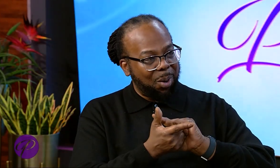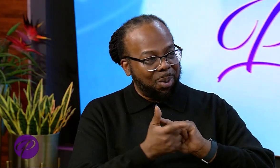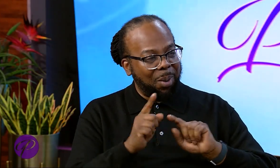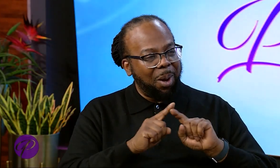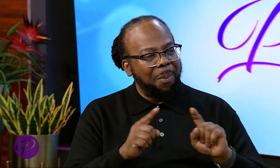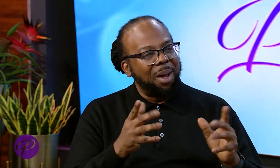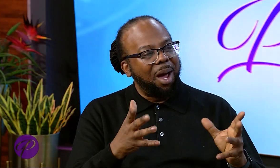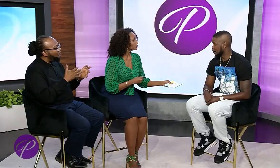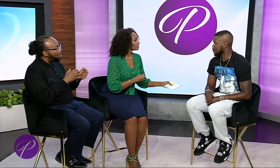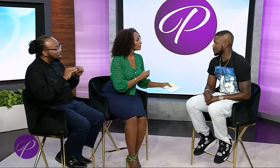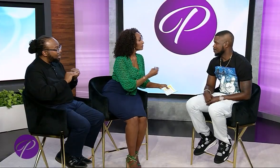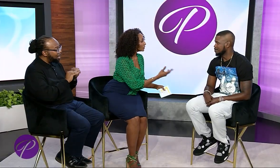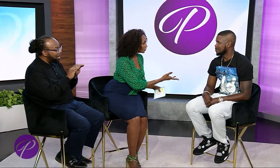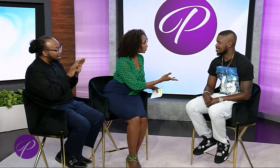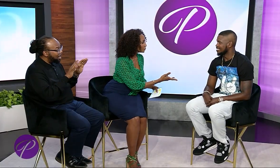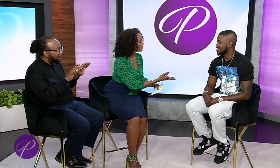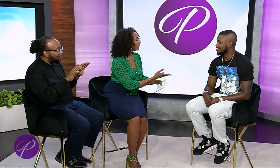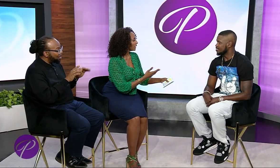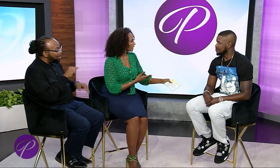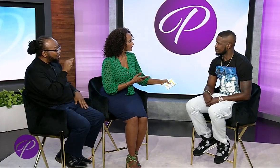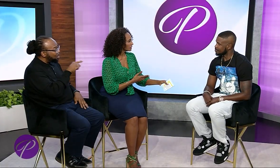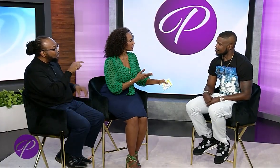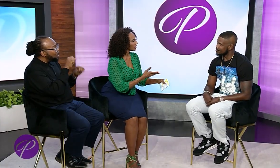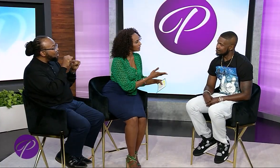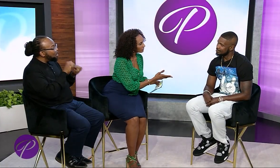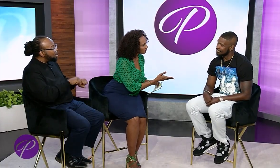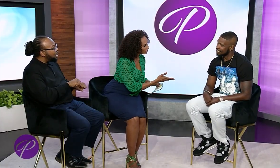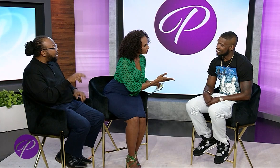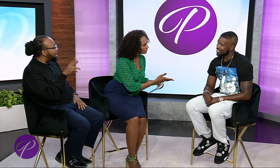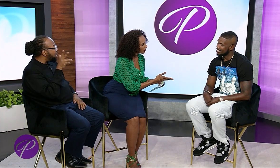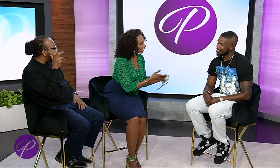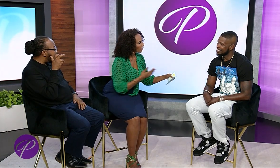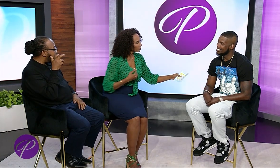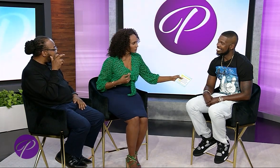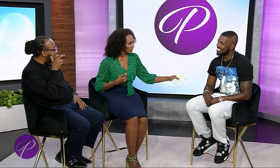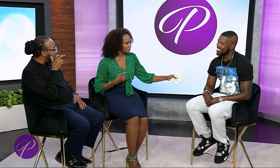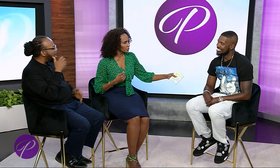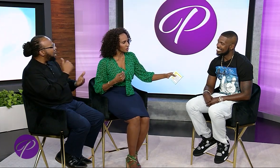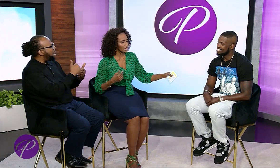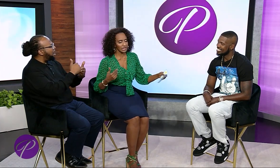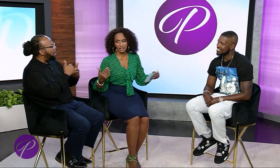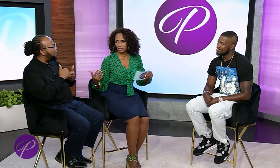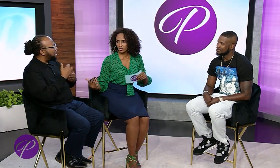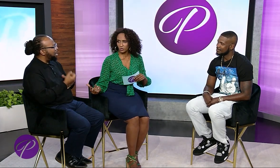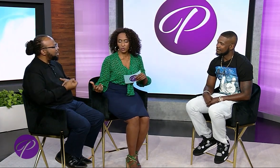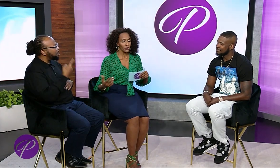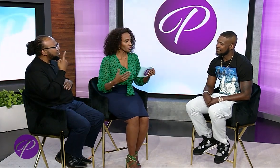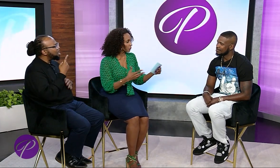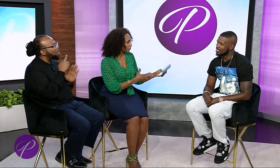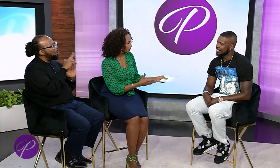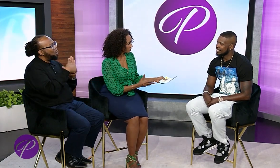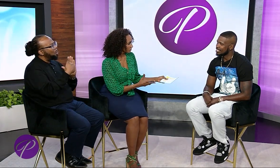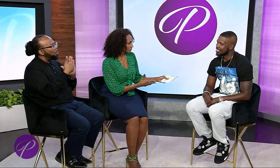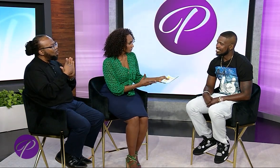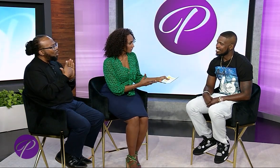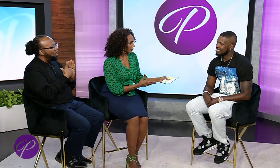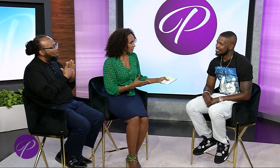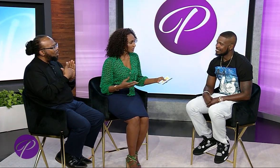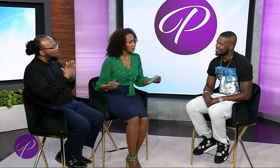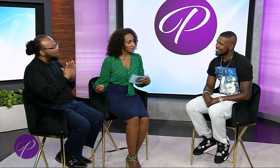be clear, you can hear. Help us understand the role that